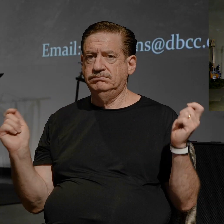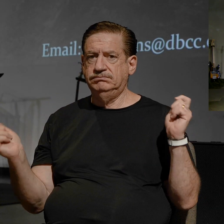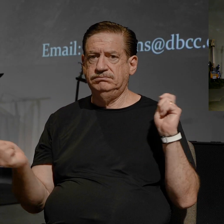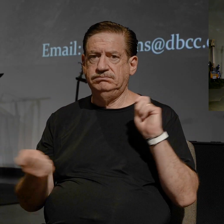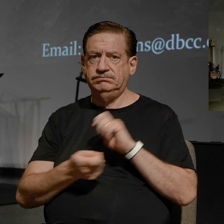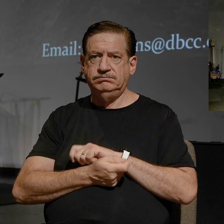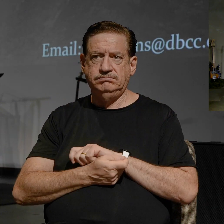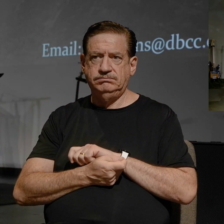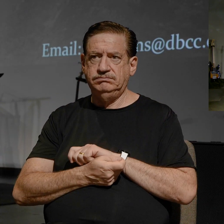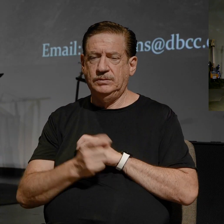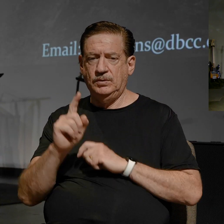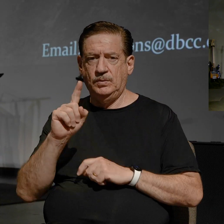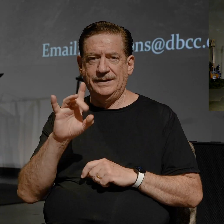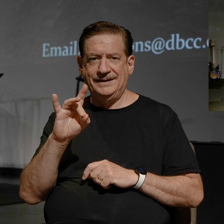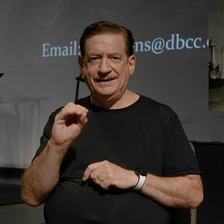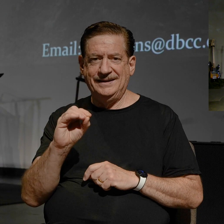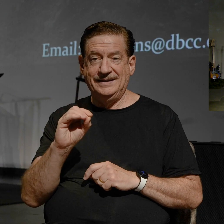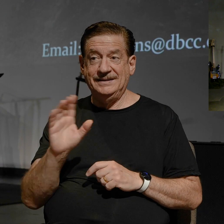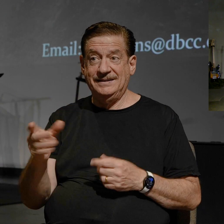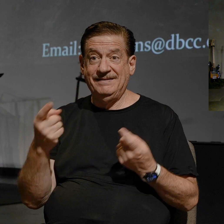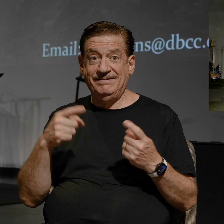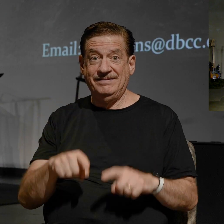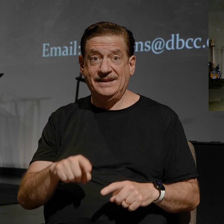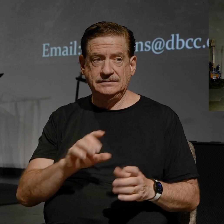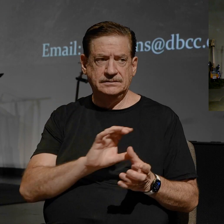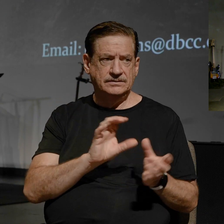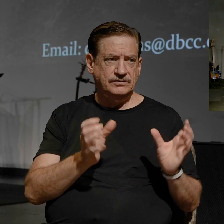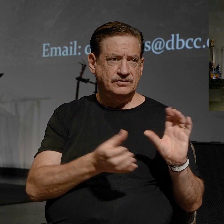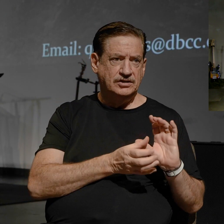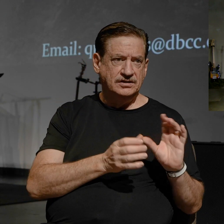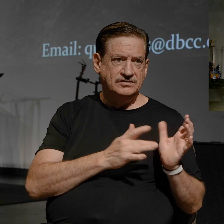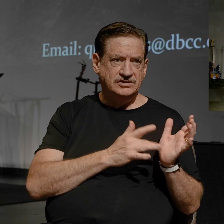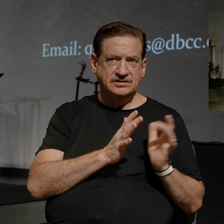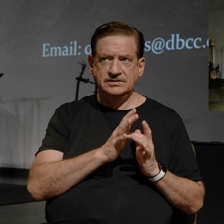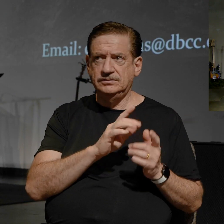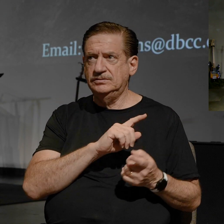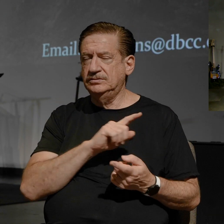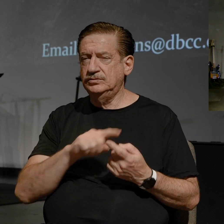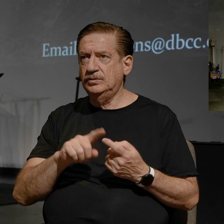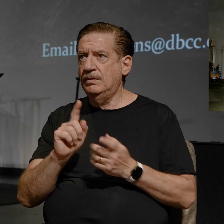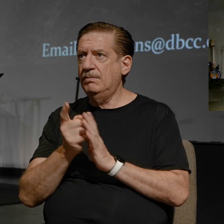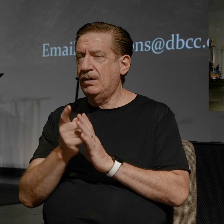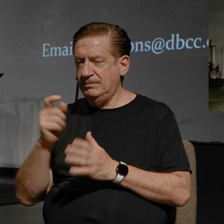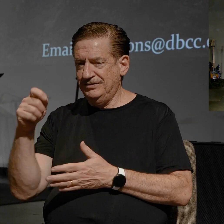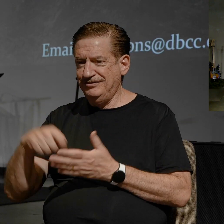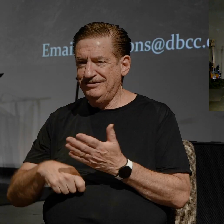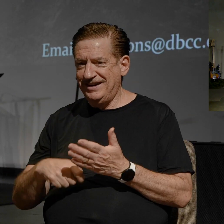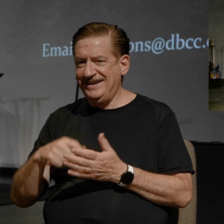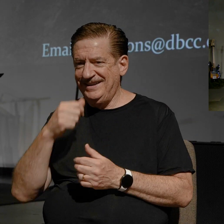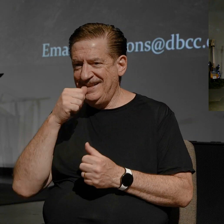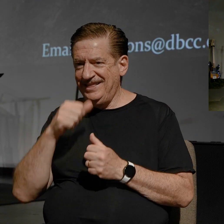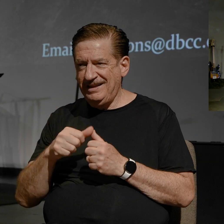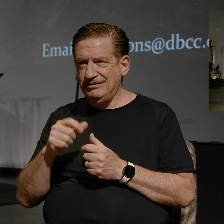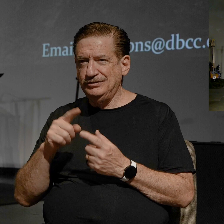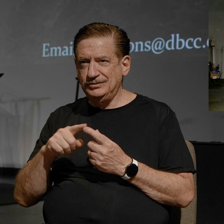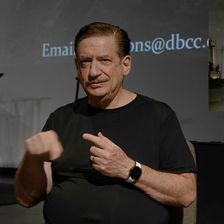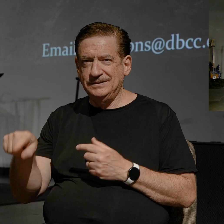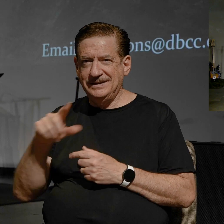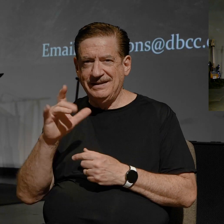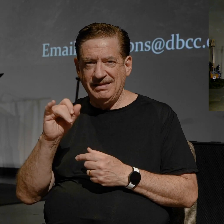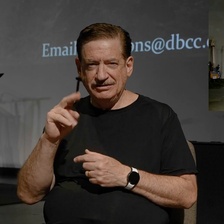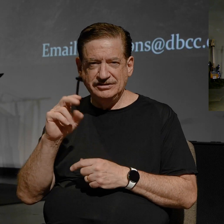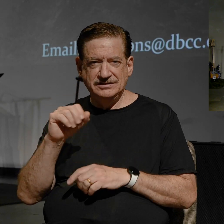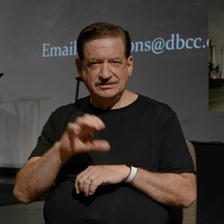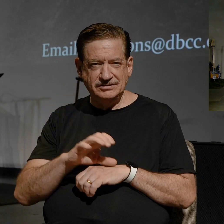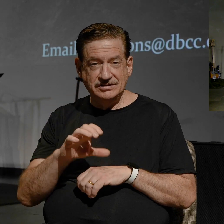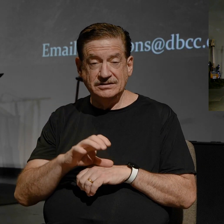events that led from his conversion to Jesus up until the moment that essentially he's writing this letter to the Galatian churches. And we pick it up